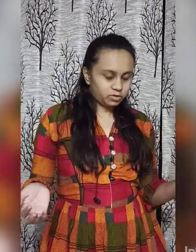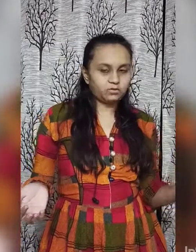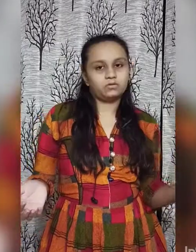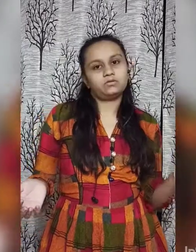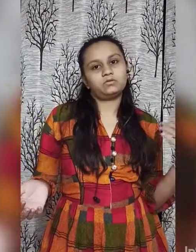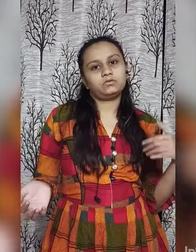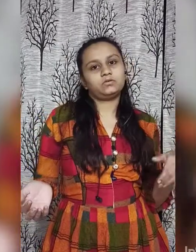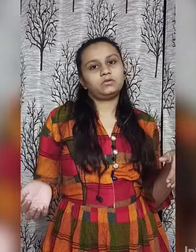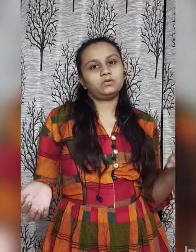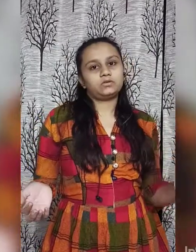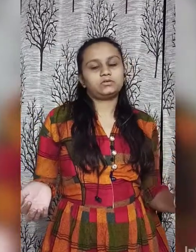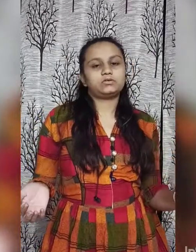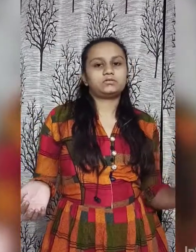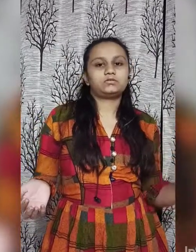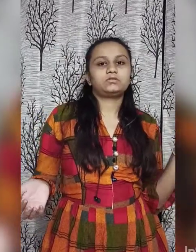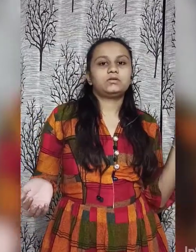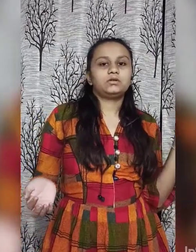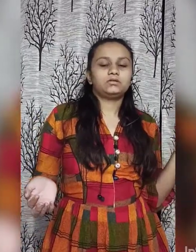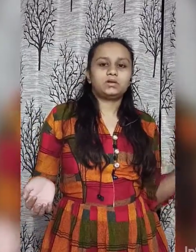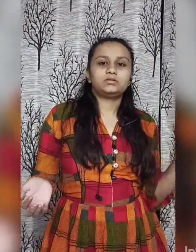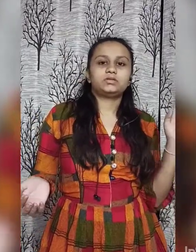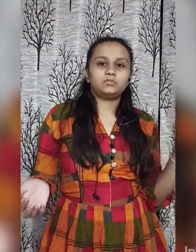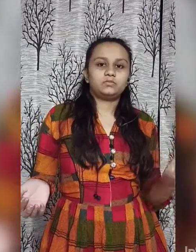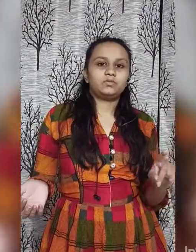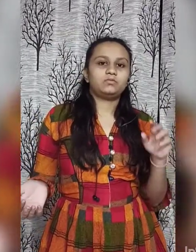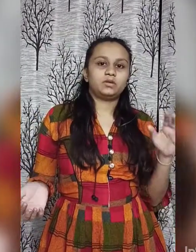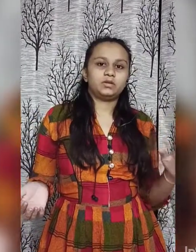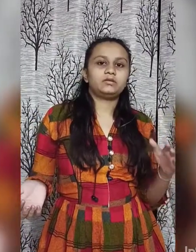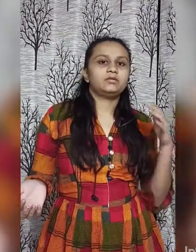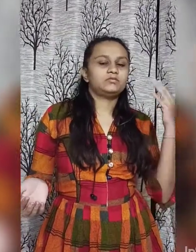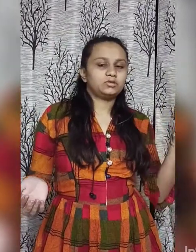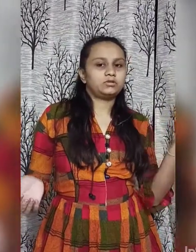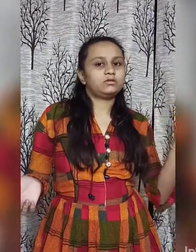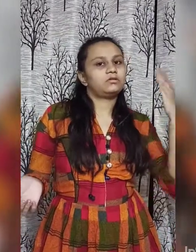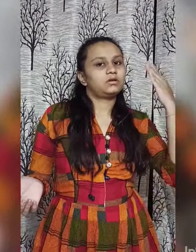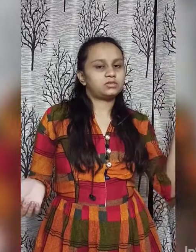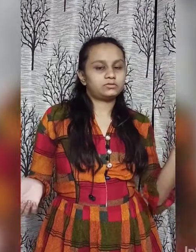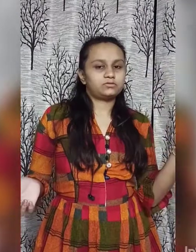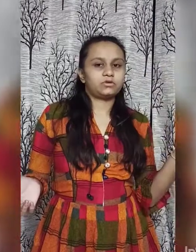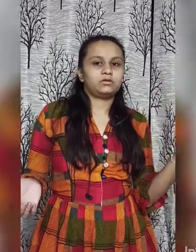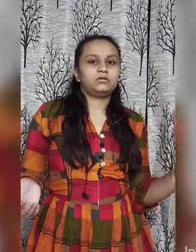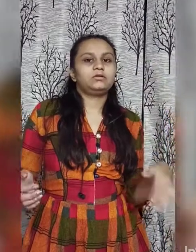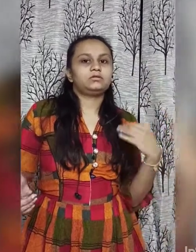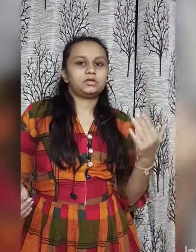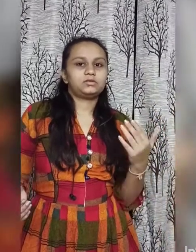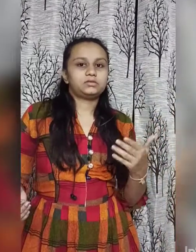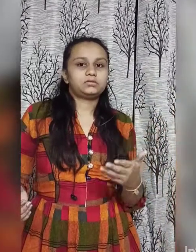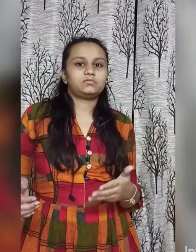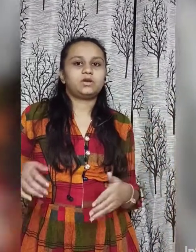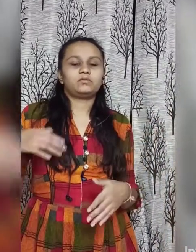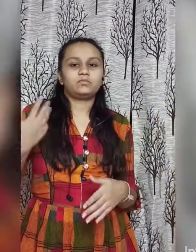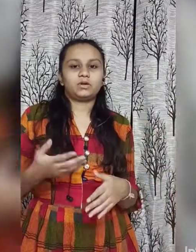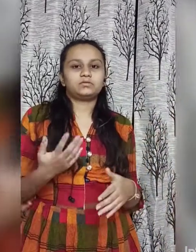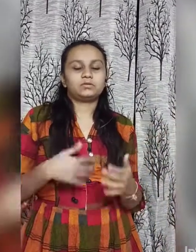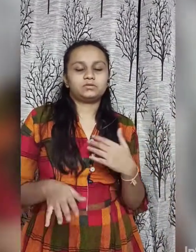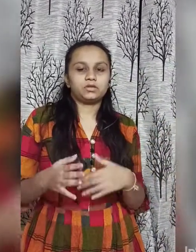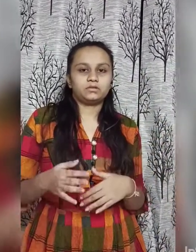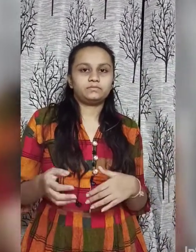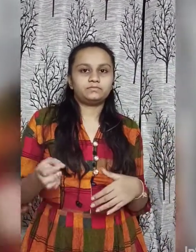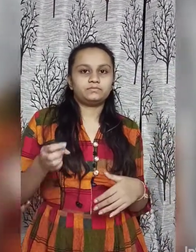big construction like ship, building, machinery, etc. The next is batch costing.